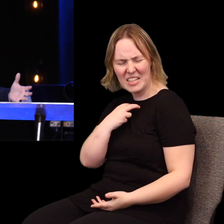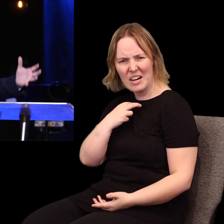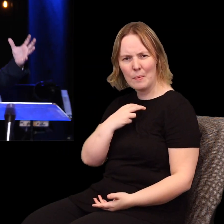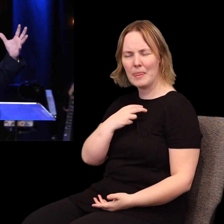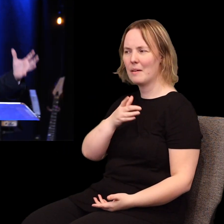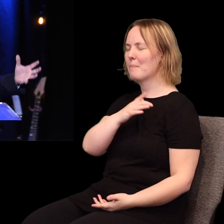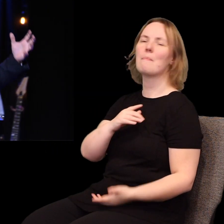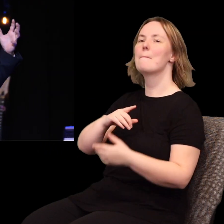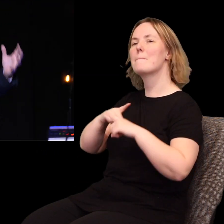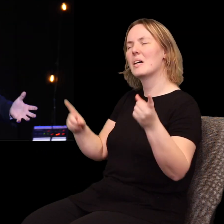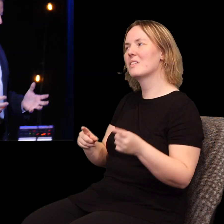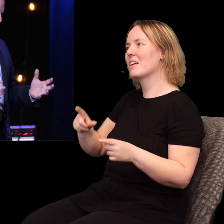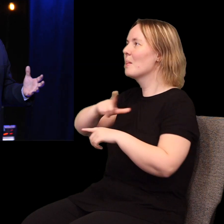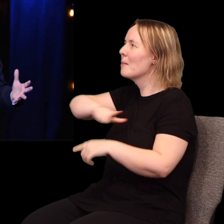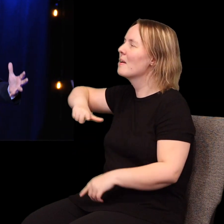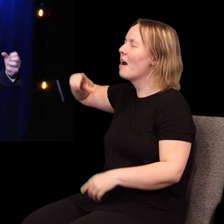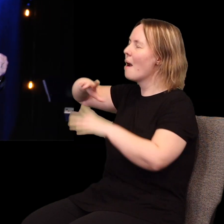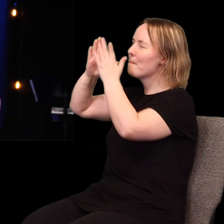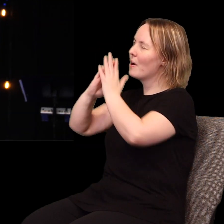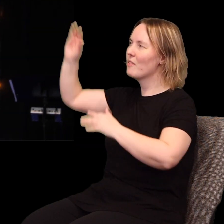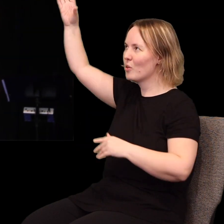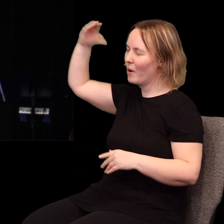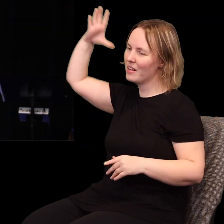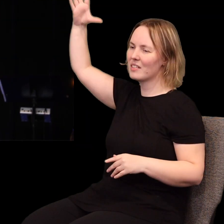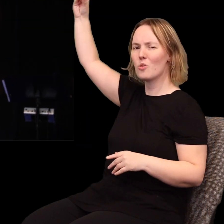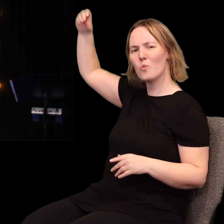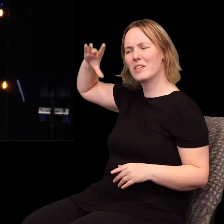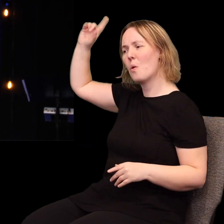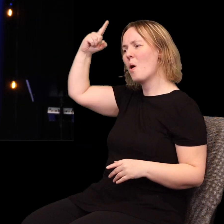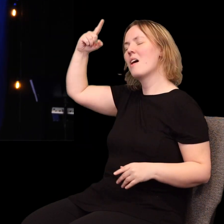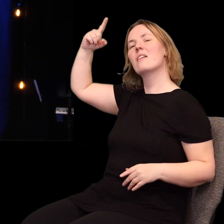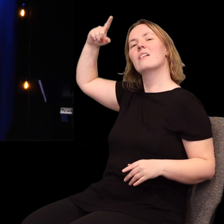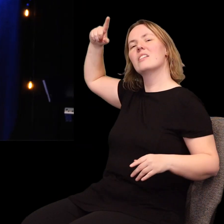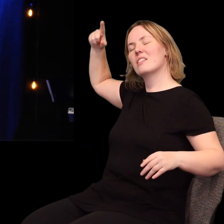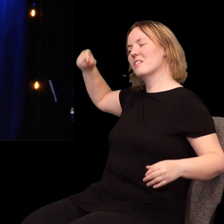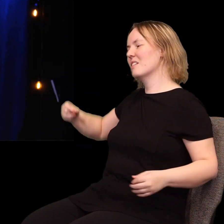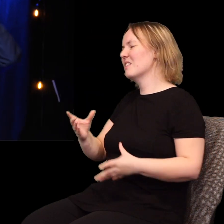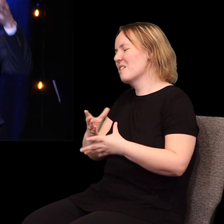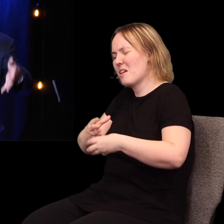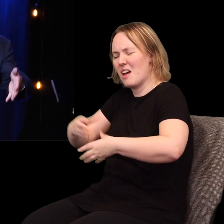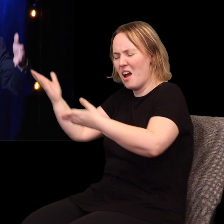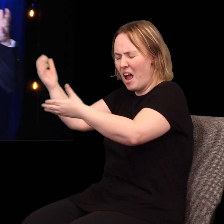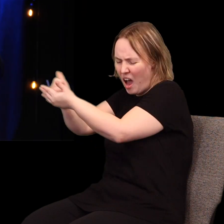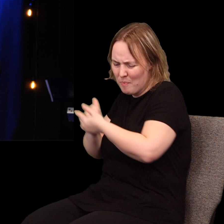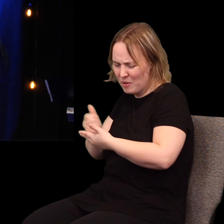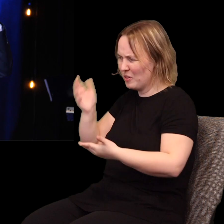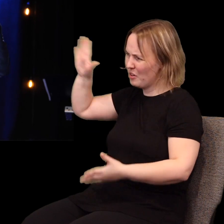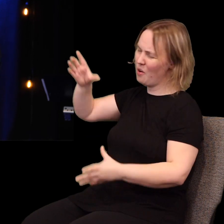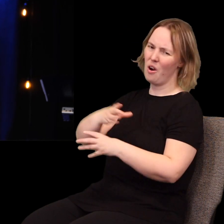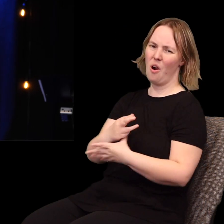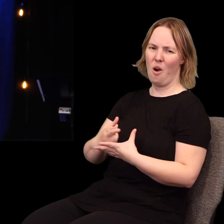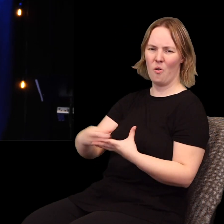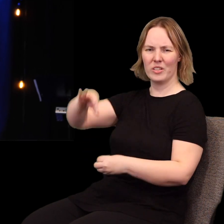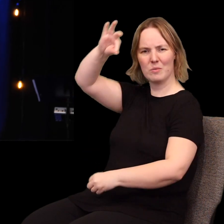saying, Lord, I just pray for grace. Grace, Lord, just one last burst of your Spirit to get over that once and for